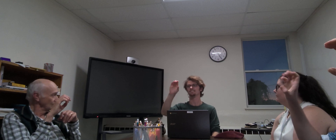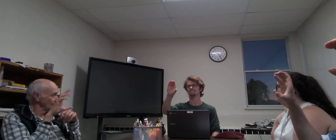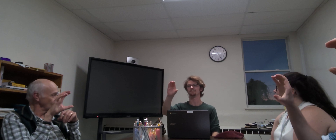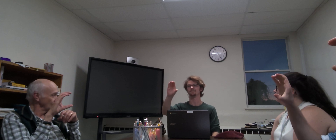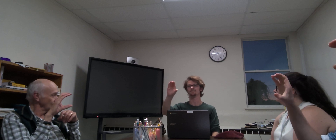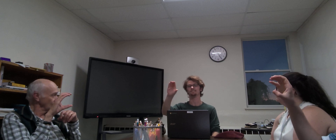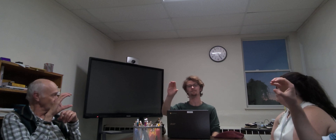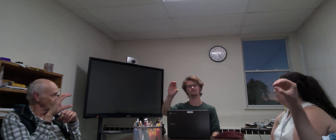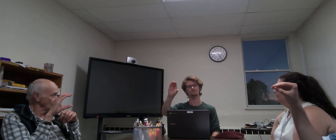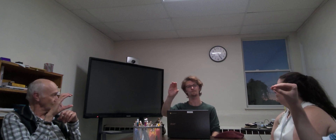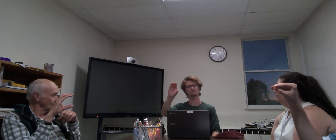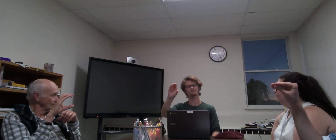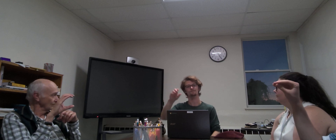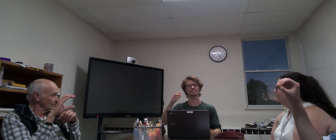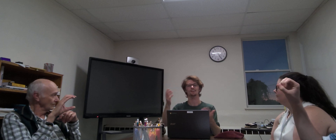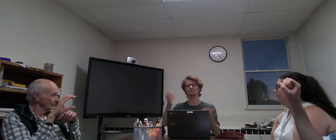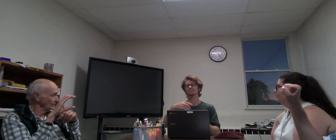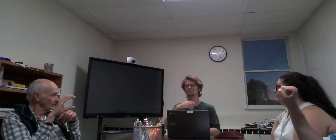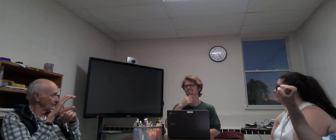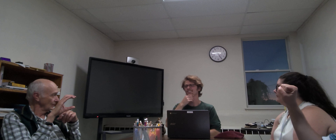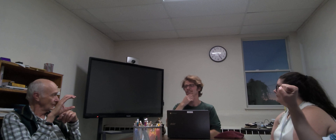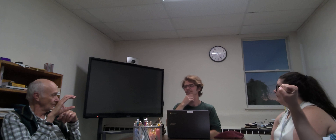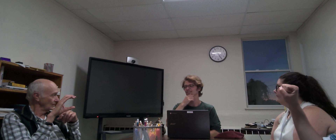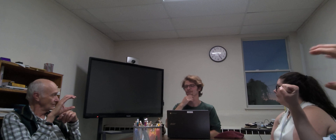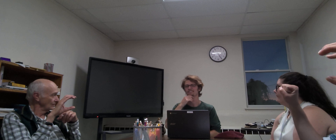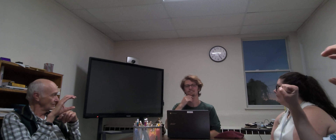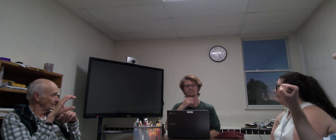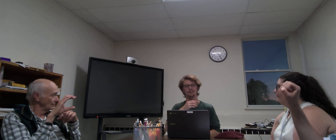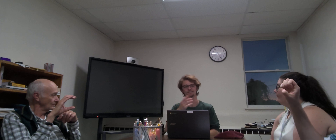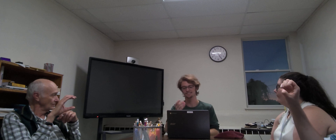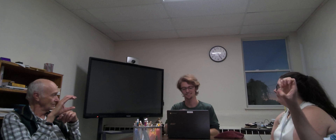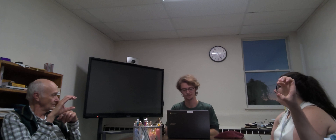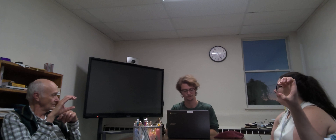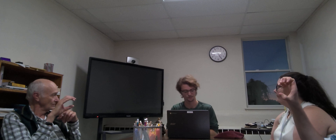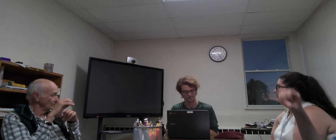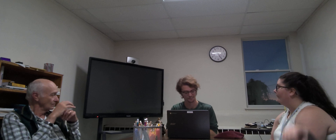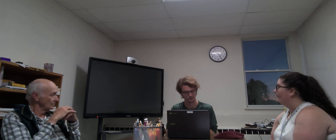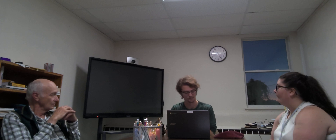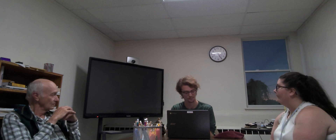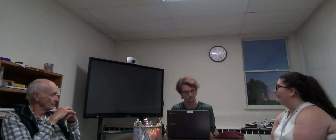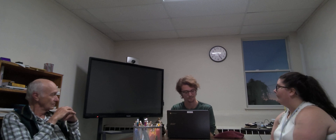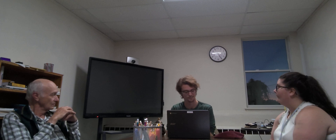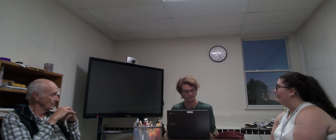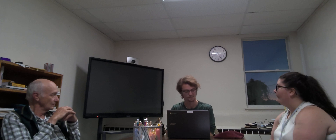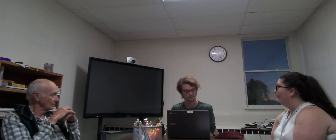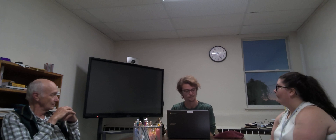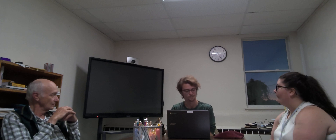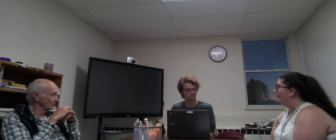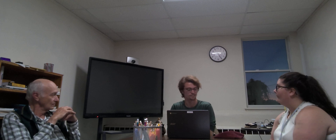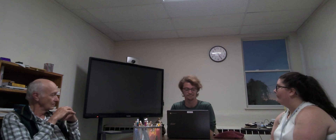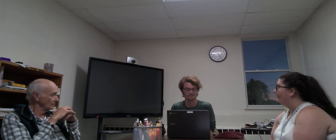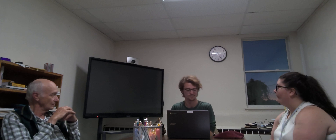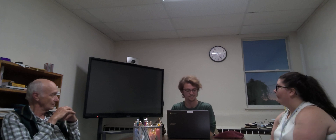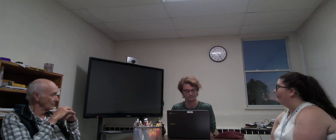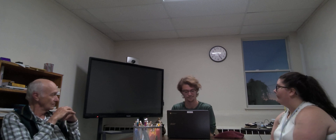S-E-C. You're not gonna finger spell that very often. I hope you won't need to use it, but we never really use a sign for